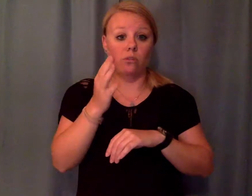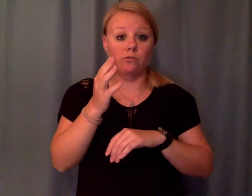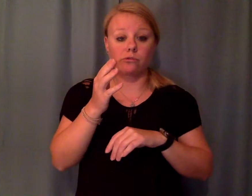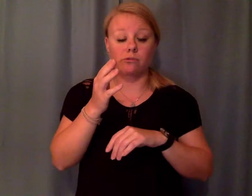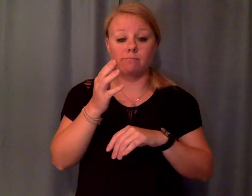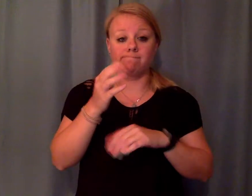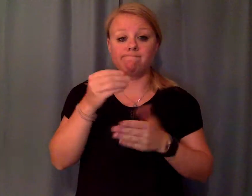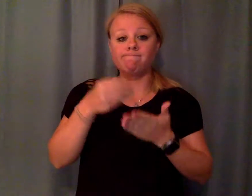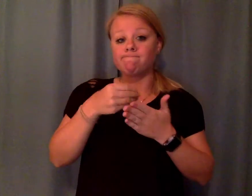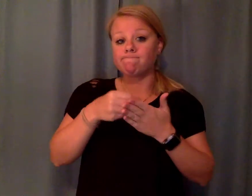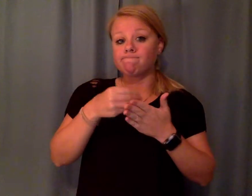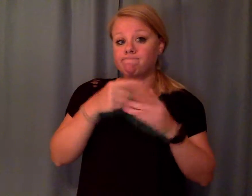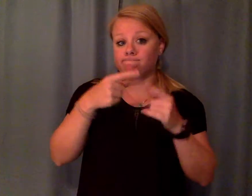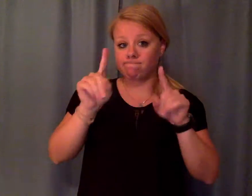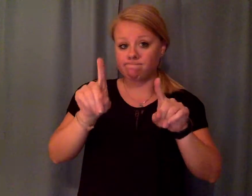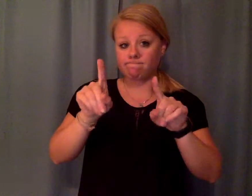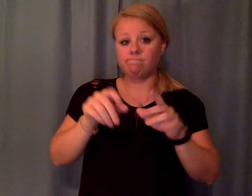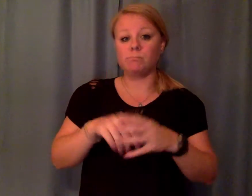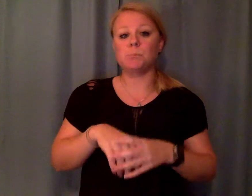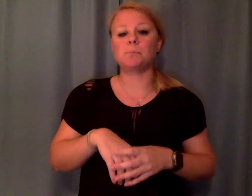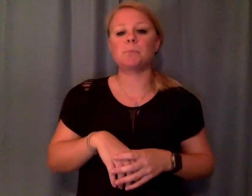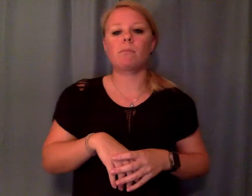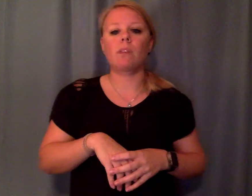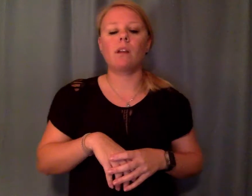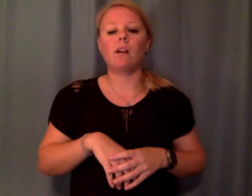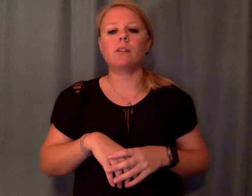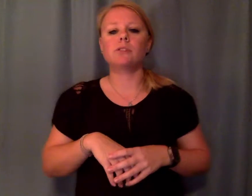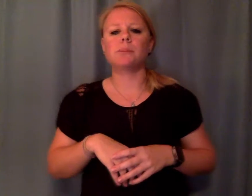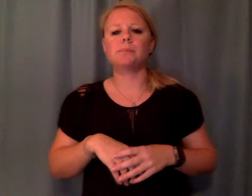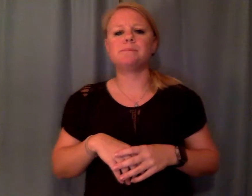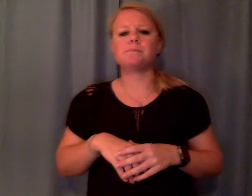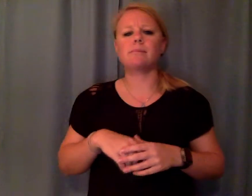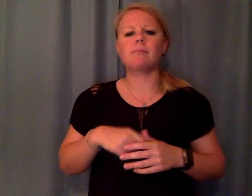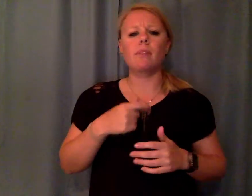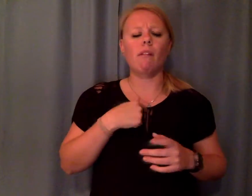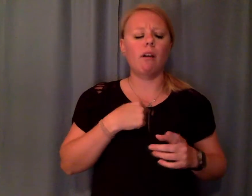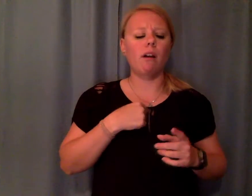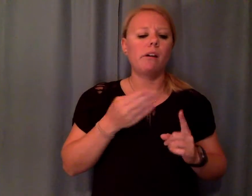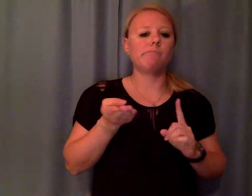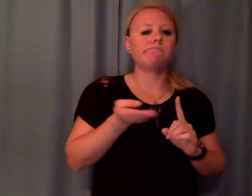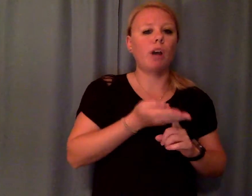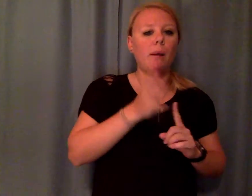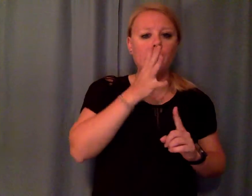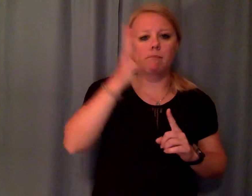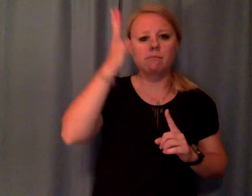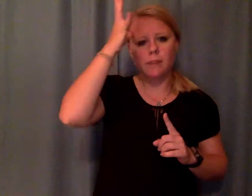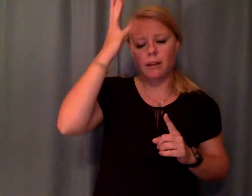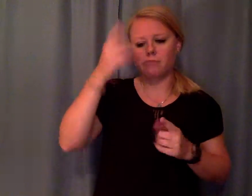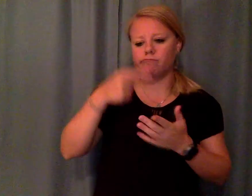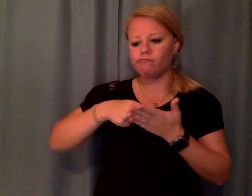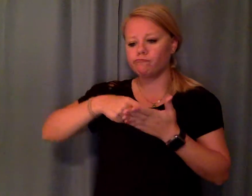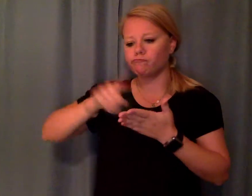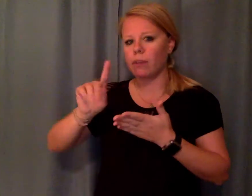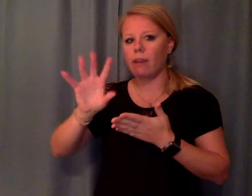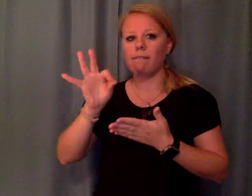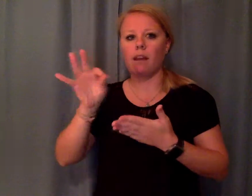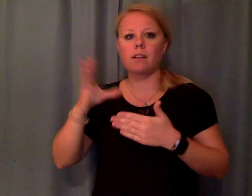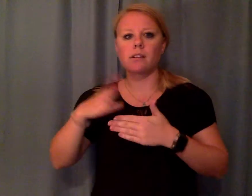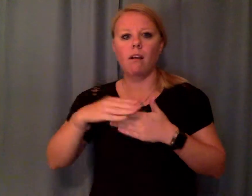I persuaded my parents to pay the $99 fee to be able to put my apps on the App Store. They agreed, and now I have apps on the